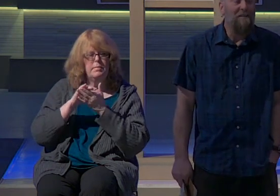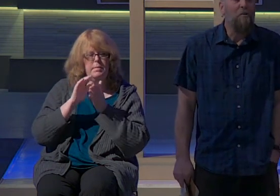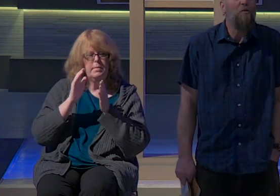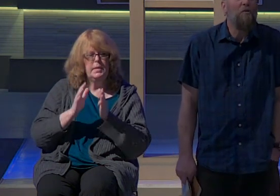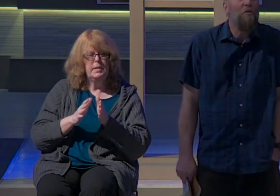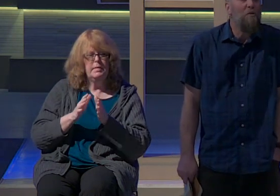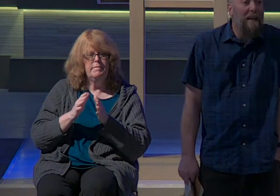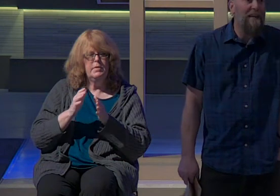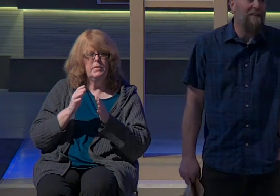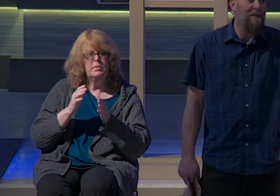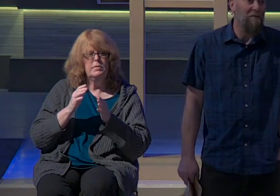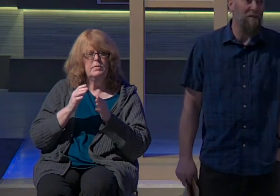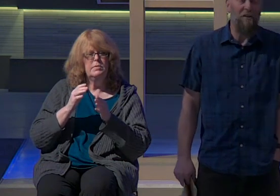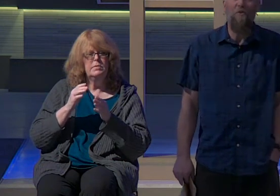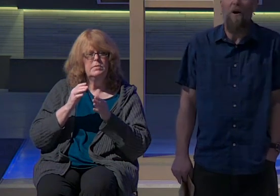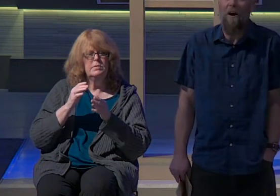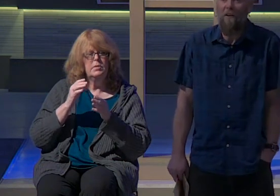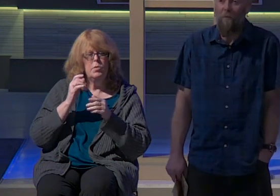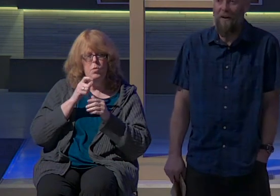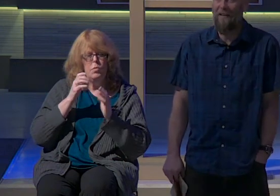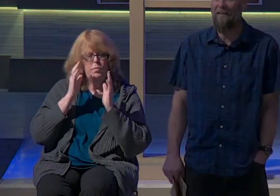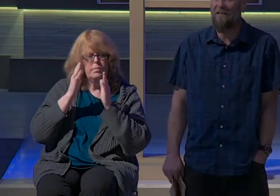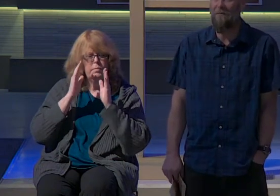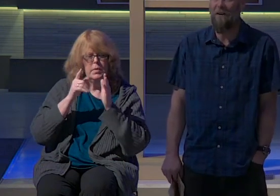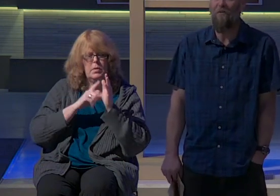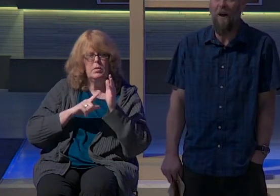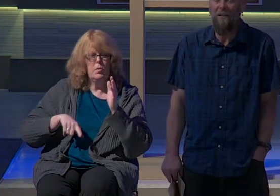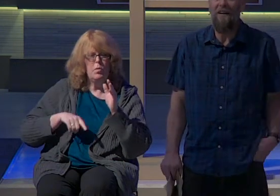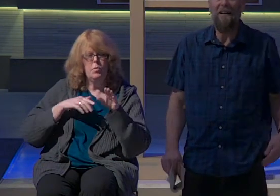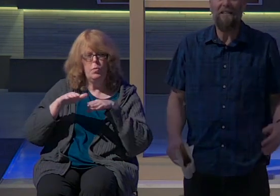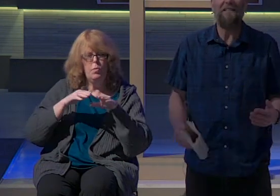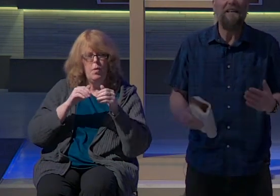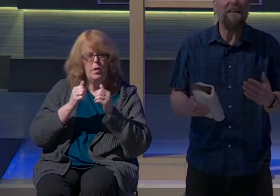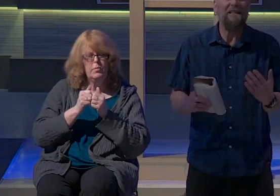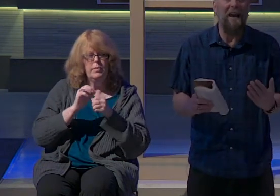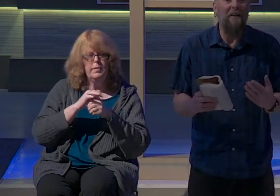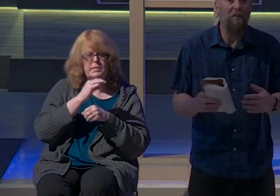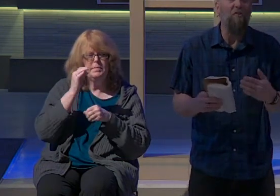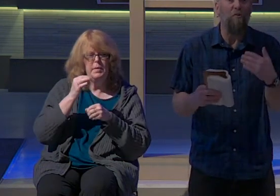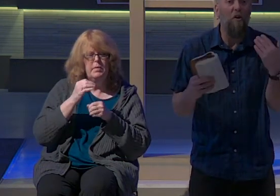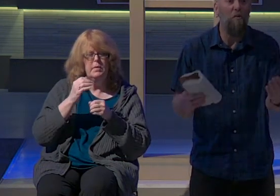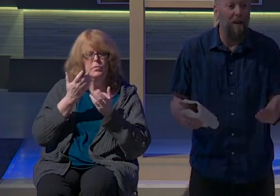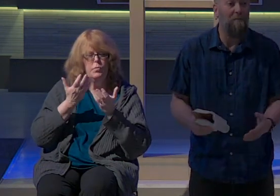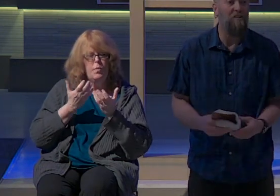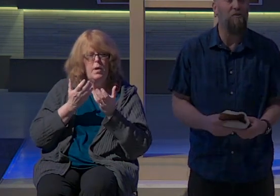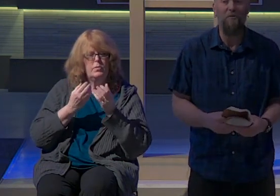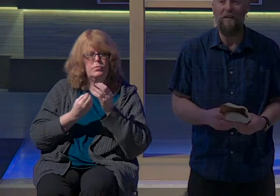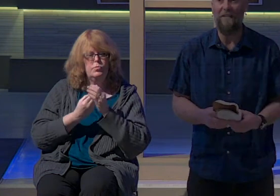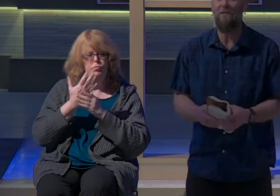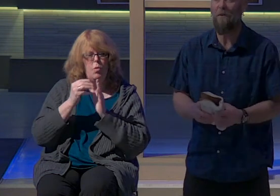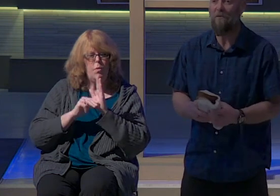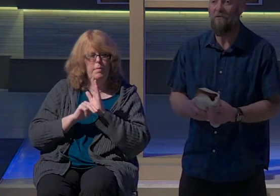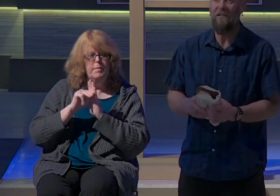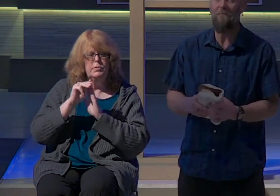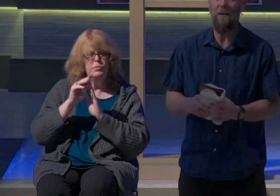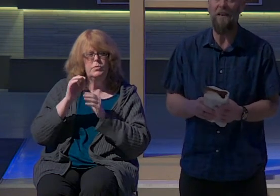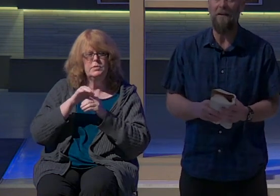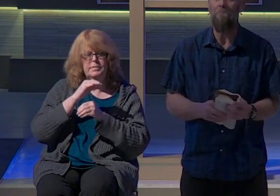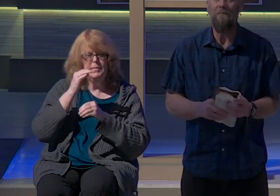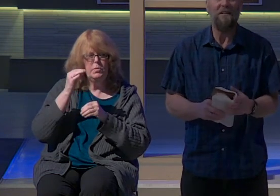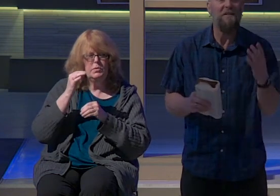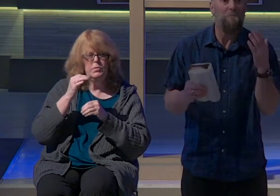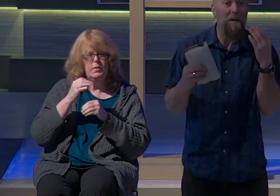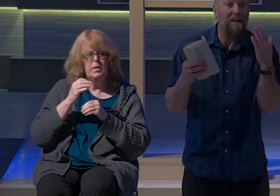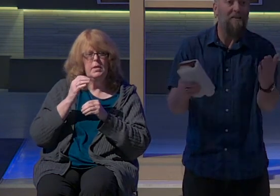friends, who do heed the Lord, who are walking in the Spirit, who are seeking to ever grow in maturity, spiritually